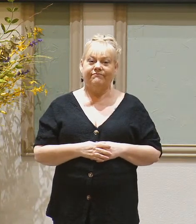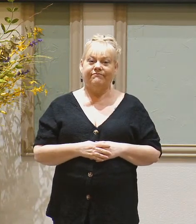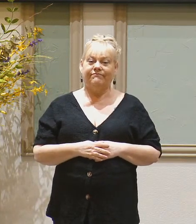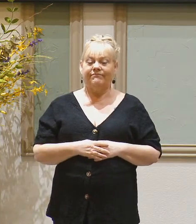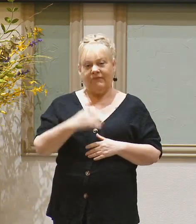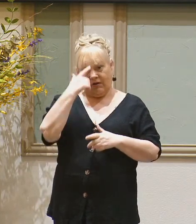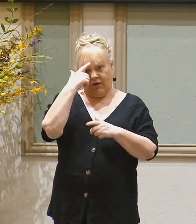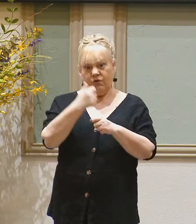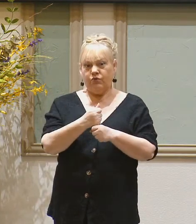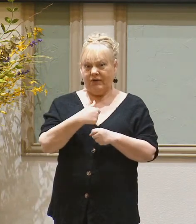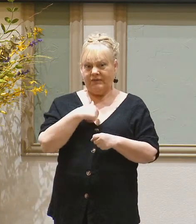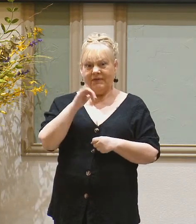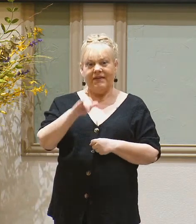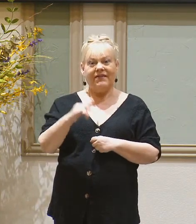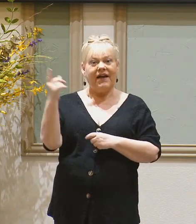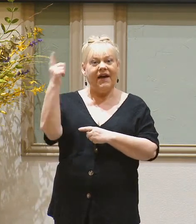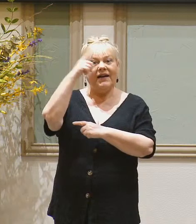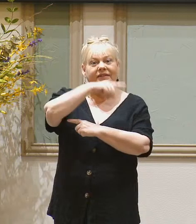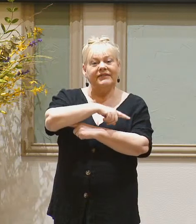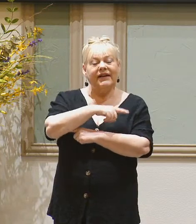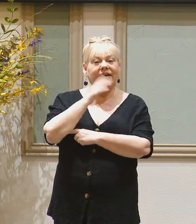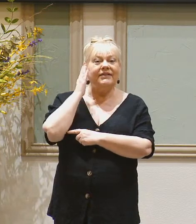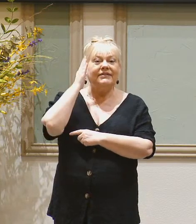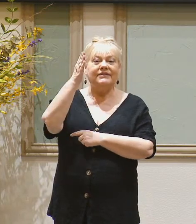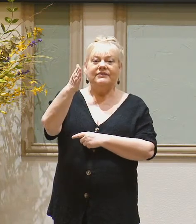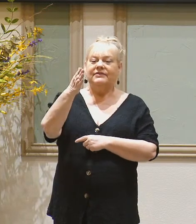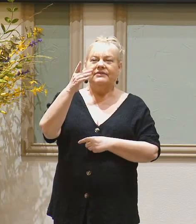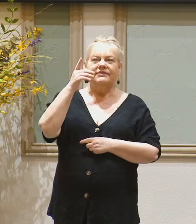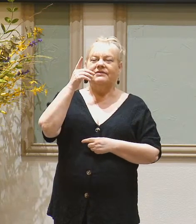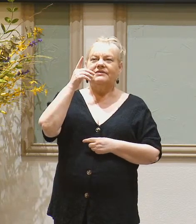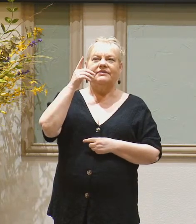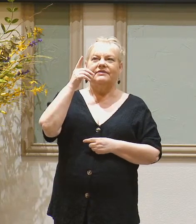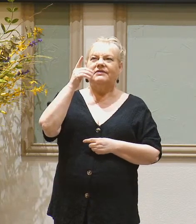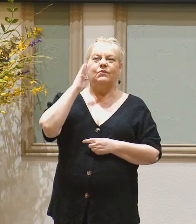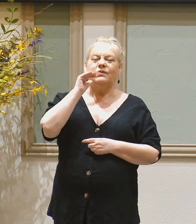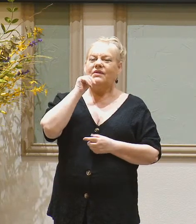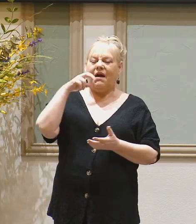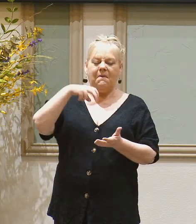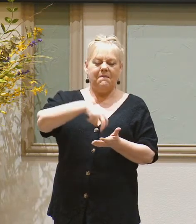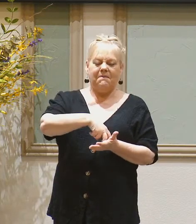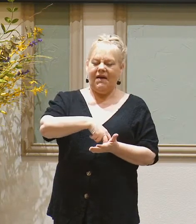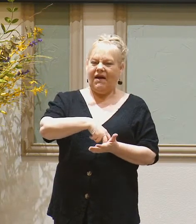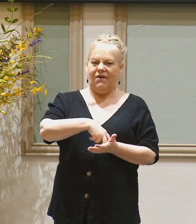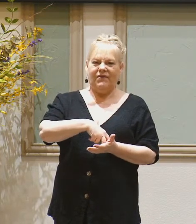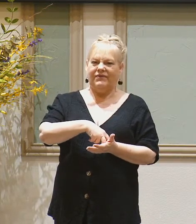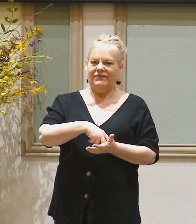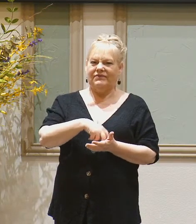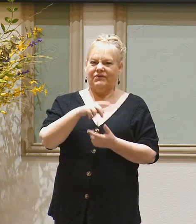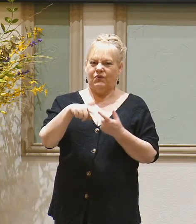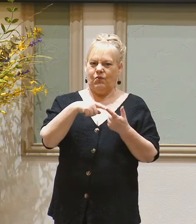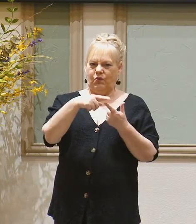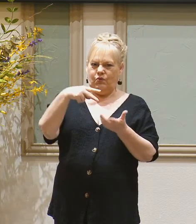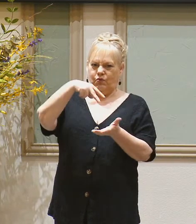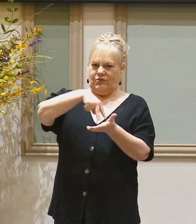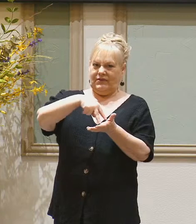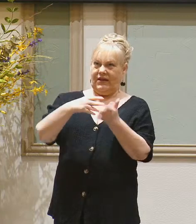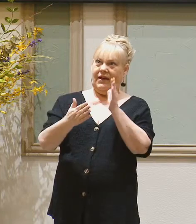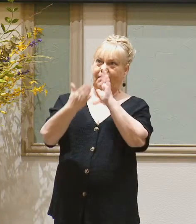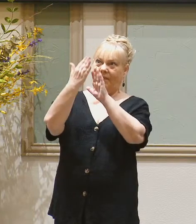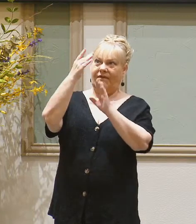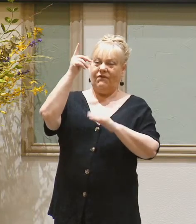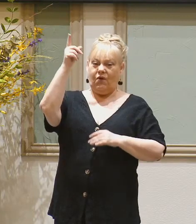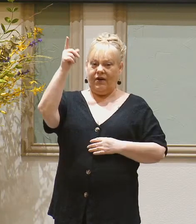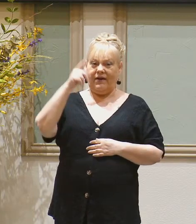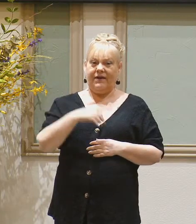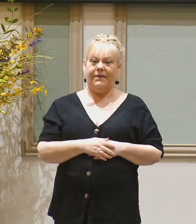And trust me, on that day, he won't be the one bowing the knee when you stand before him.